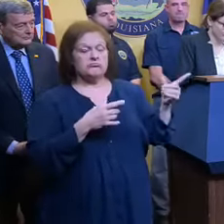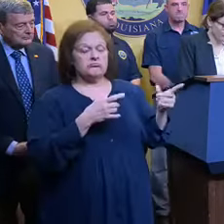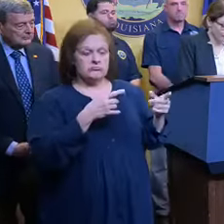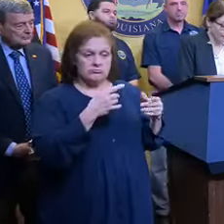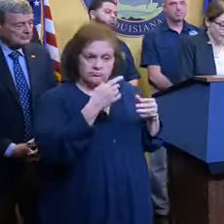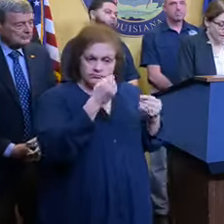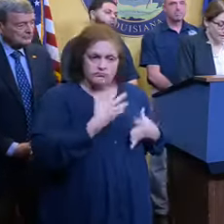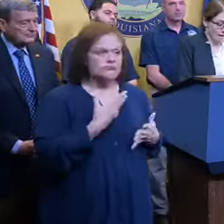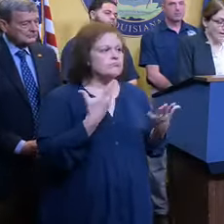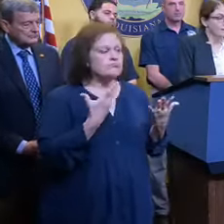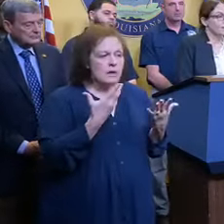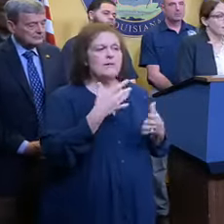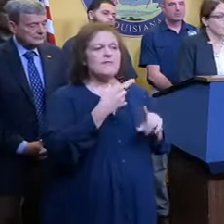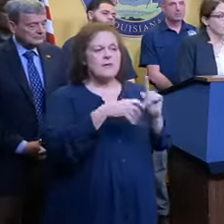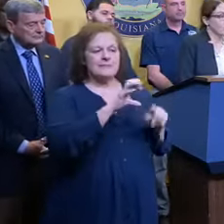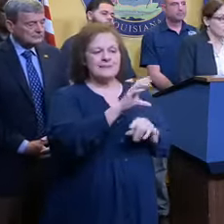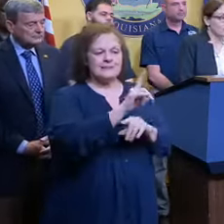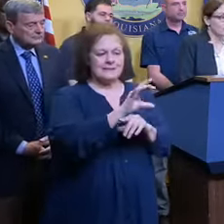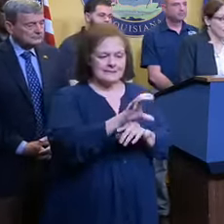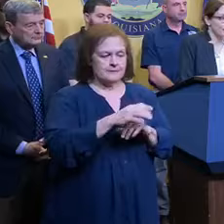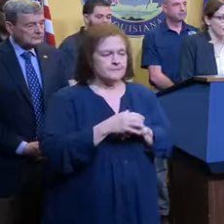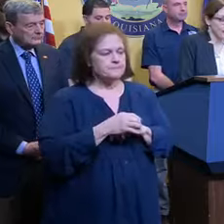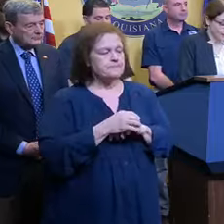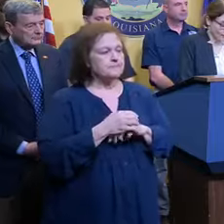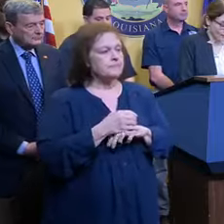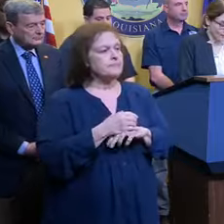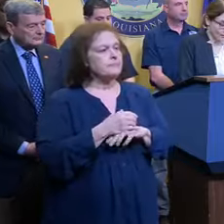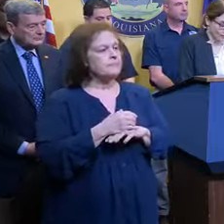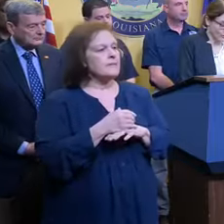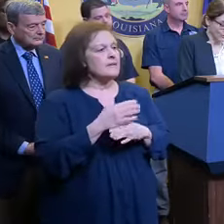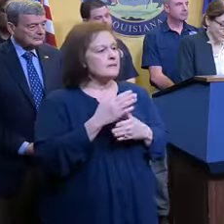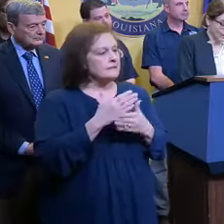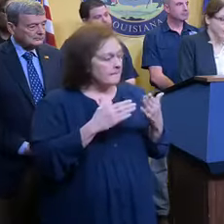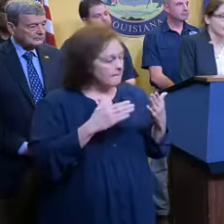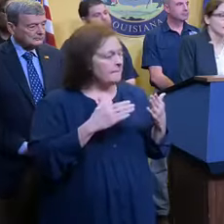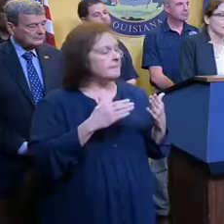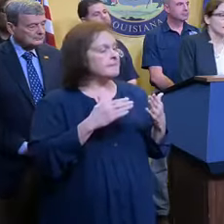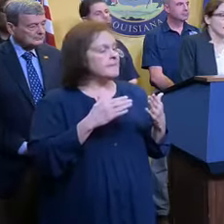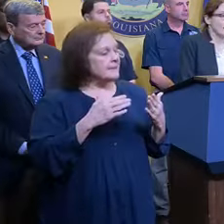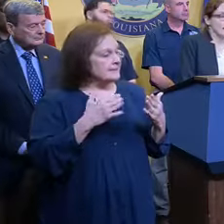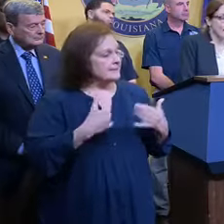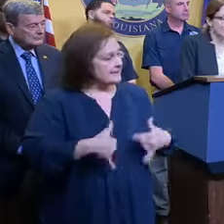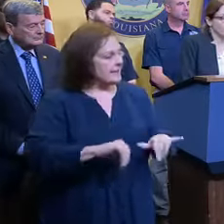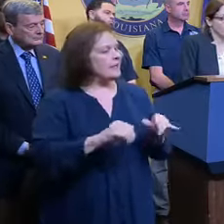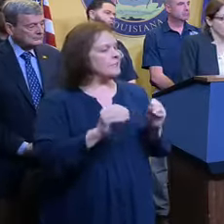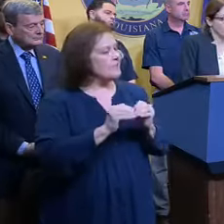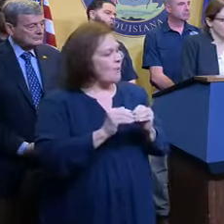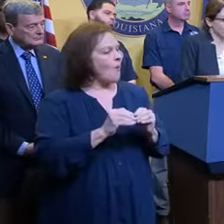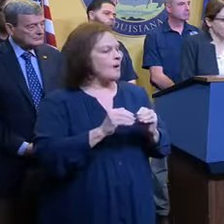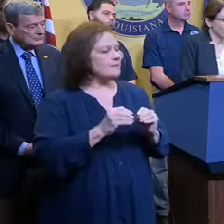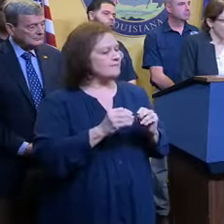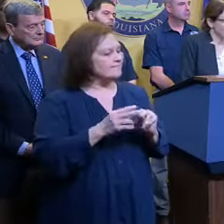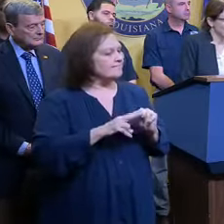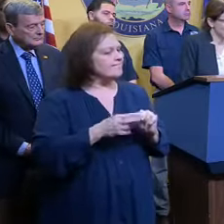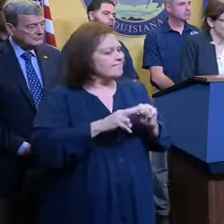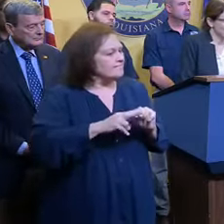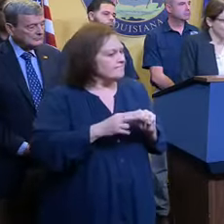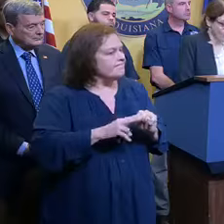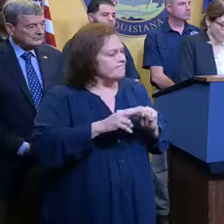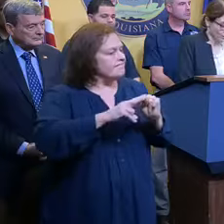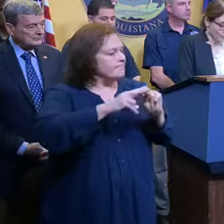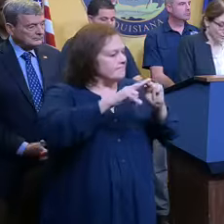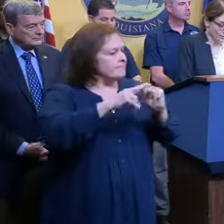CDC. As our presumptive positive cases continue to rise, I cannot stress enough that we have to